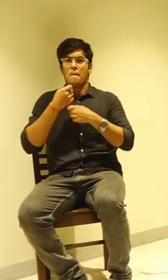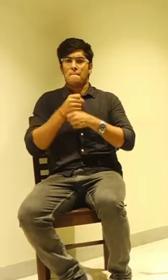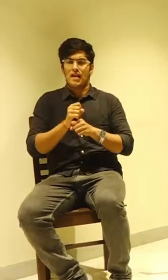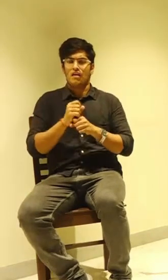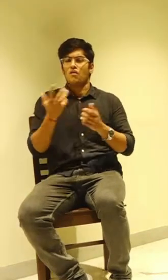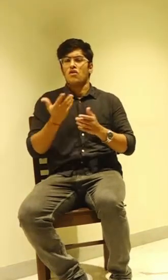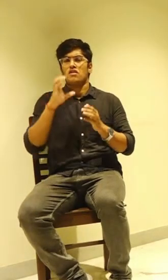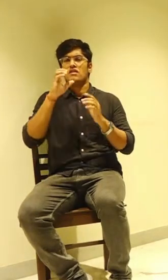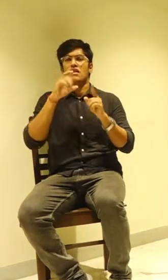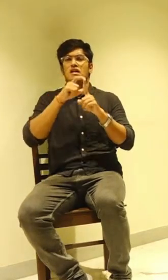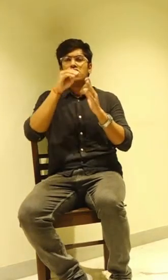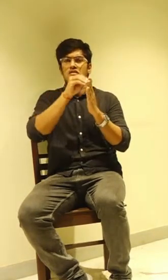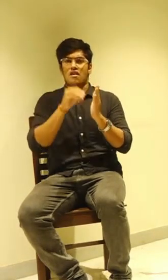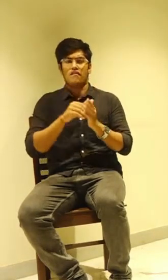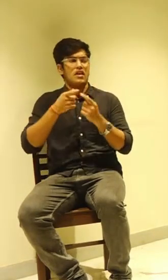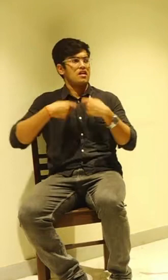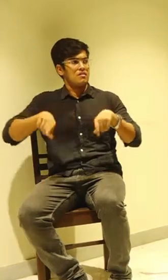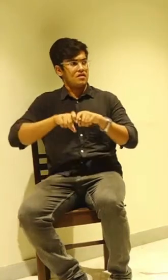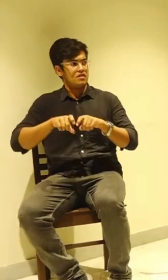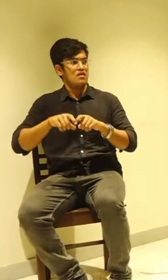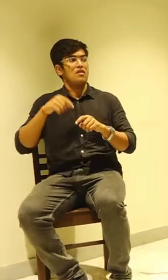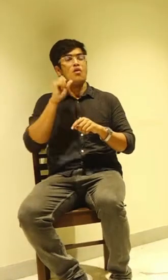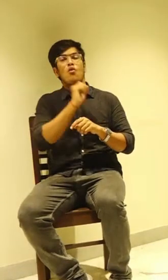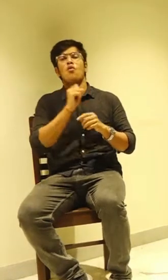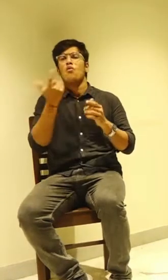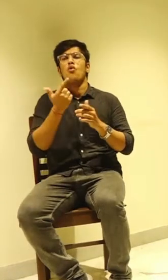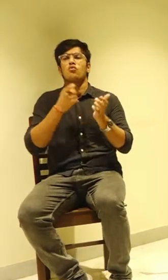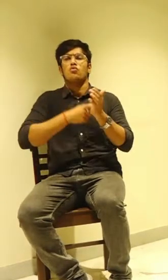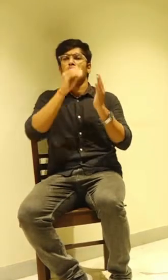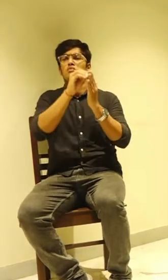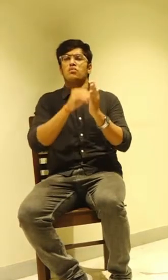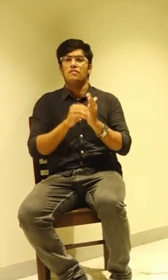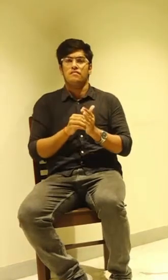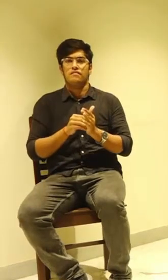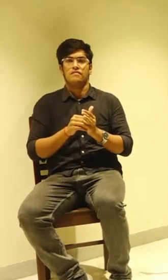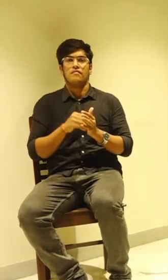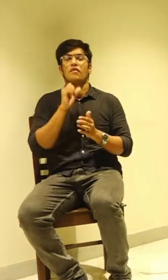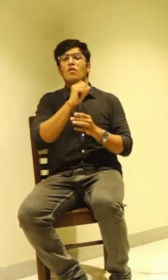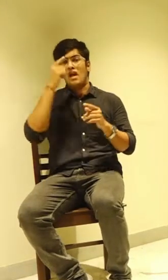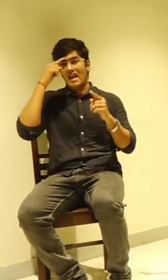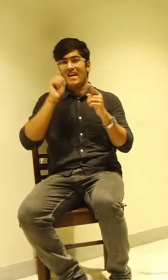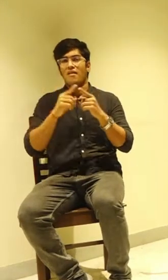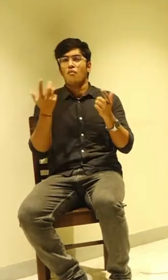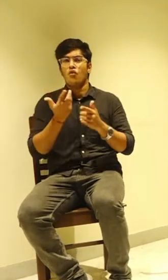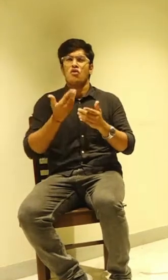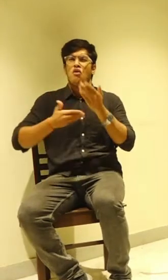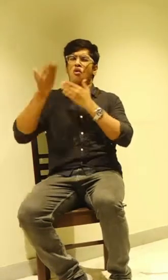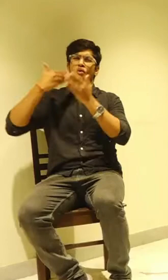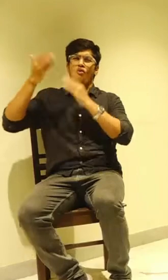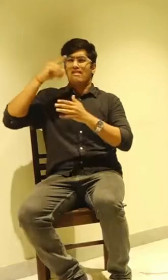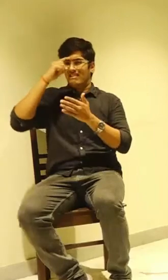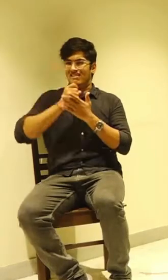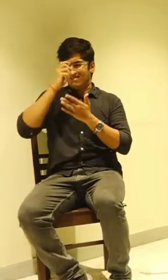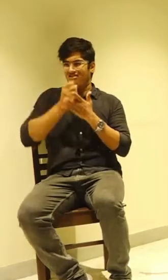drafting committee, but what is its mandate? The mandate of the drafting committee is to reduce past decisions